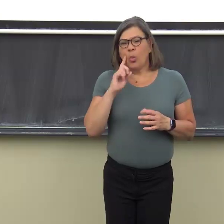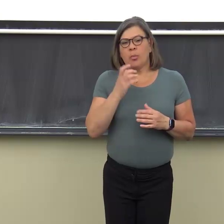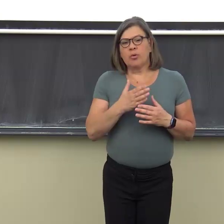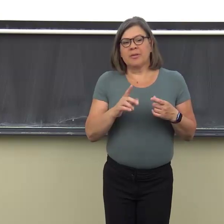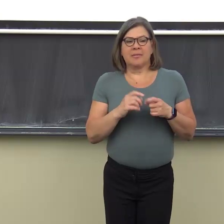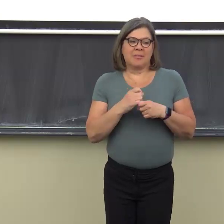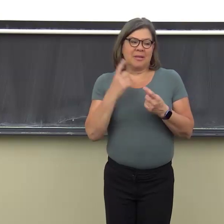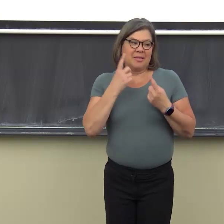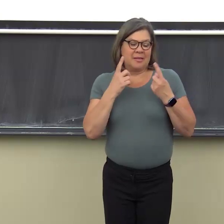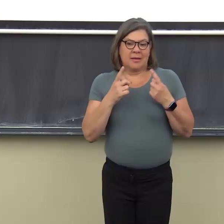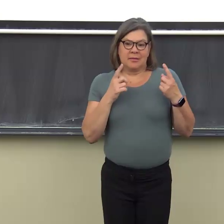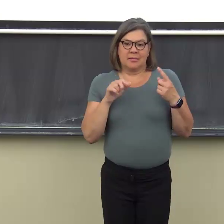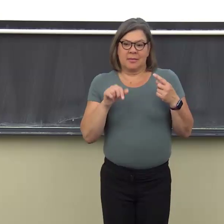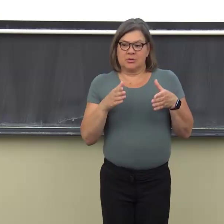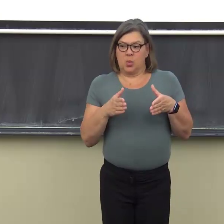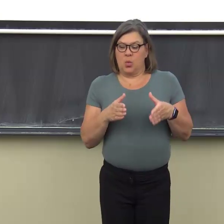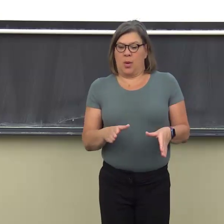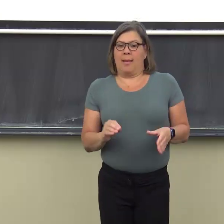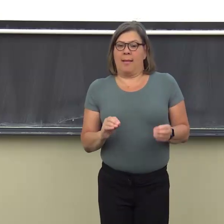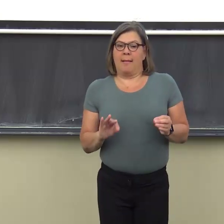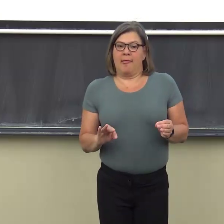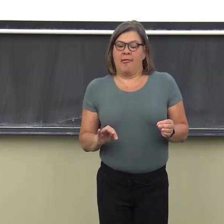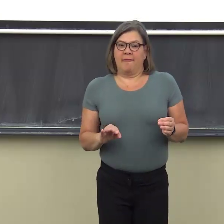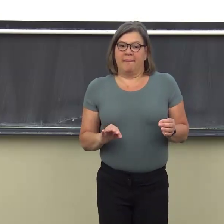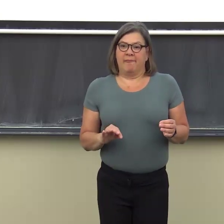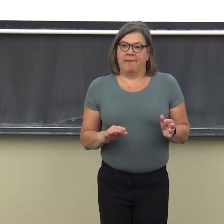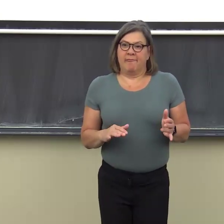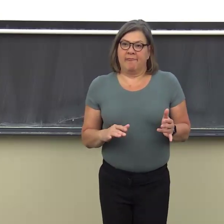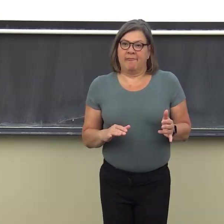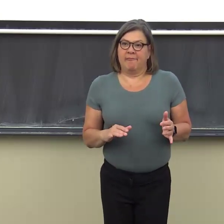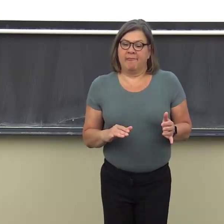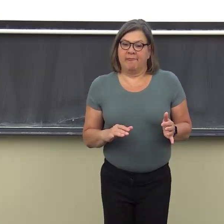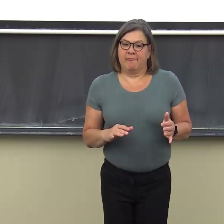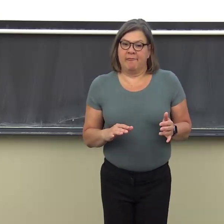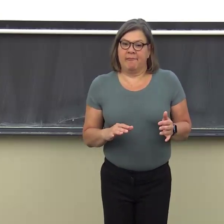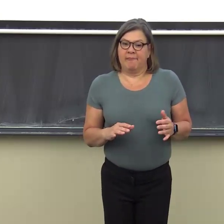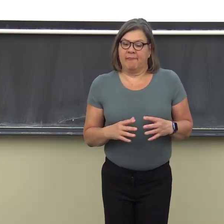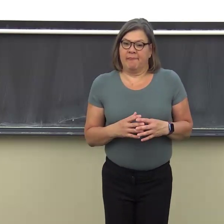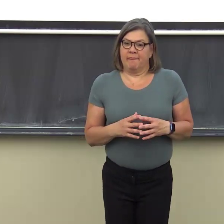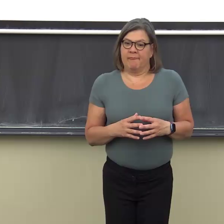maybe that can be a way of within the system that